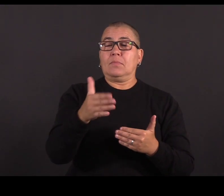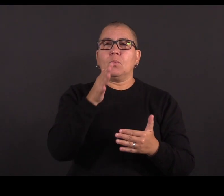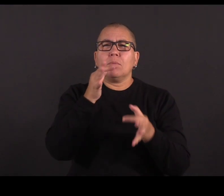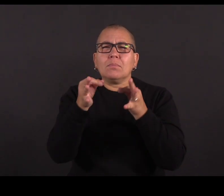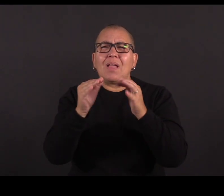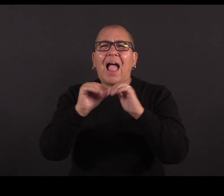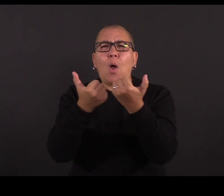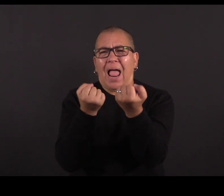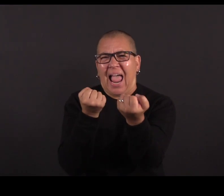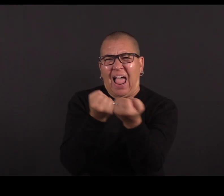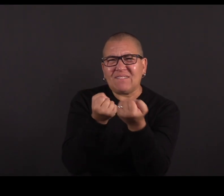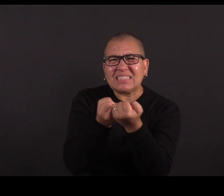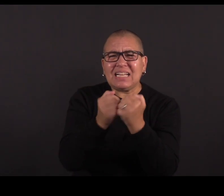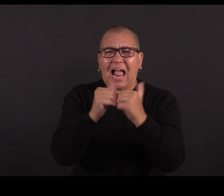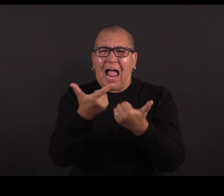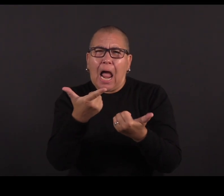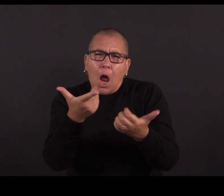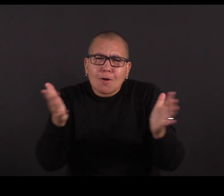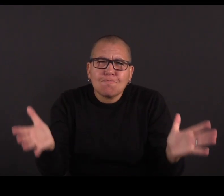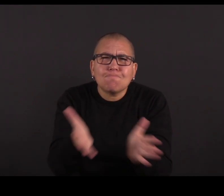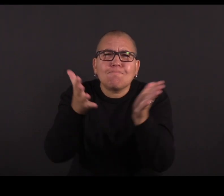learn more.